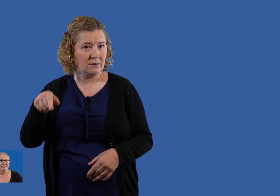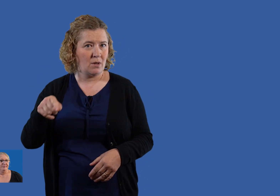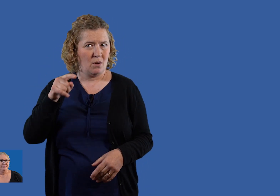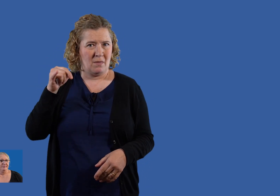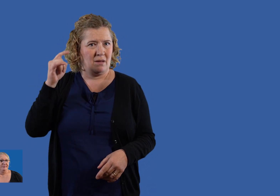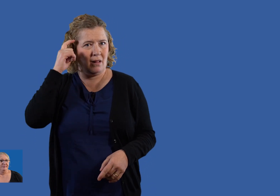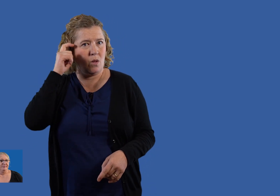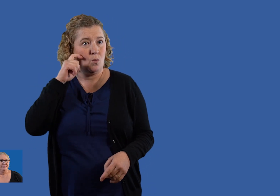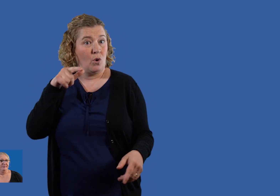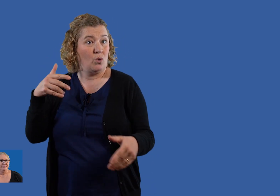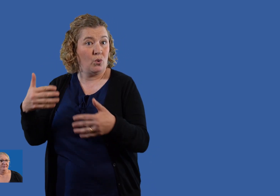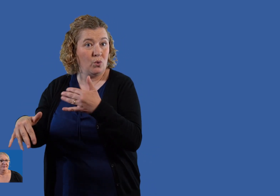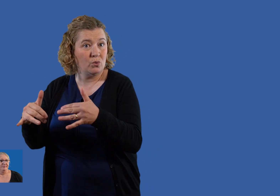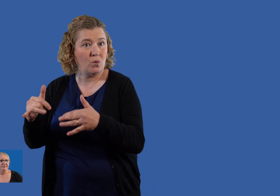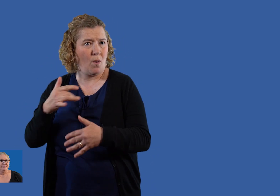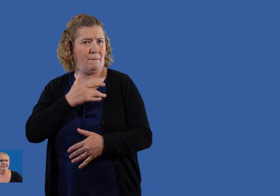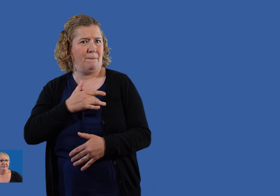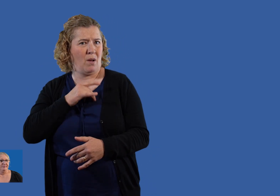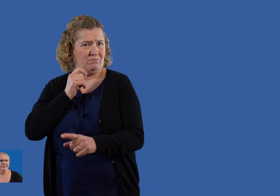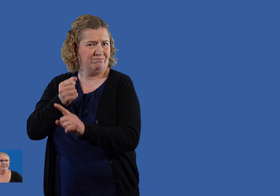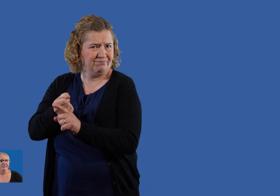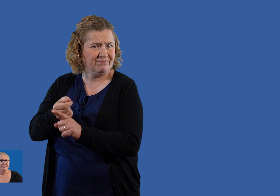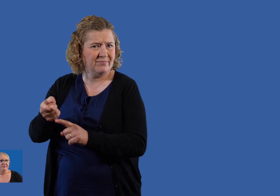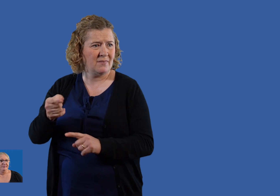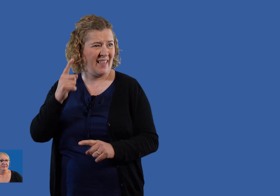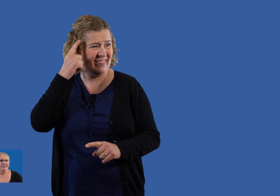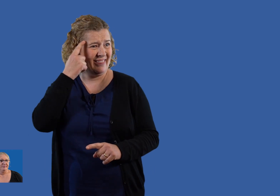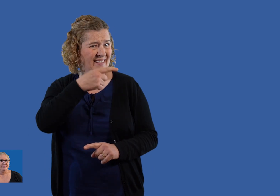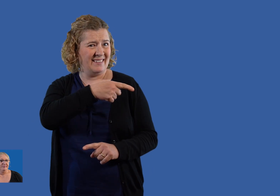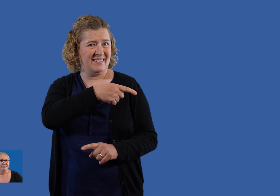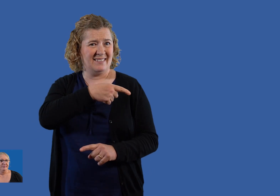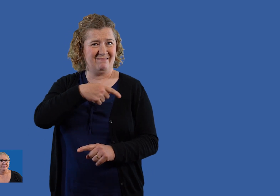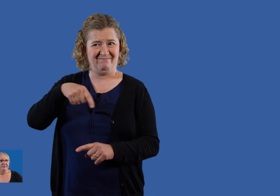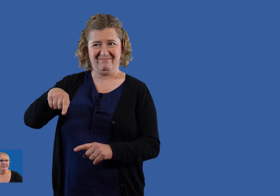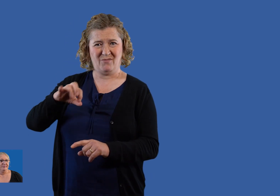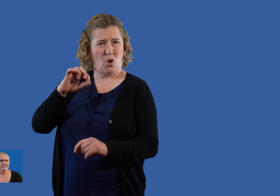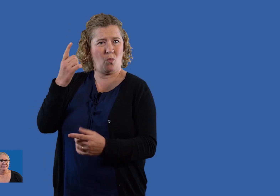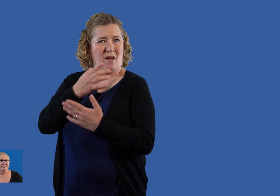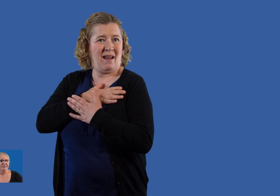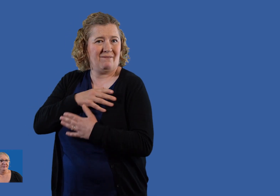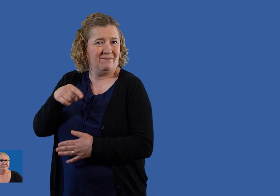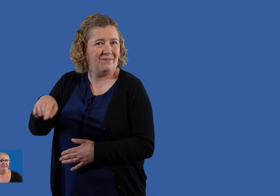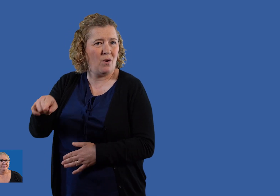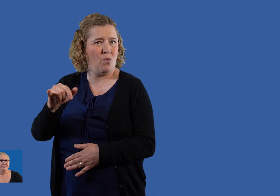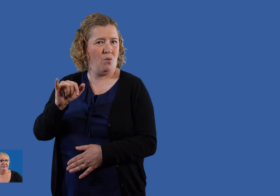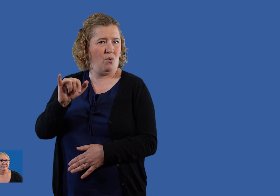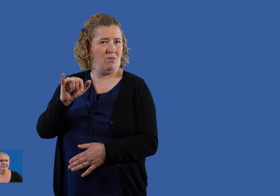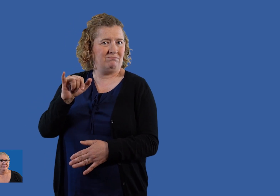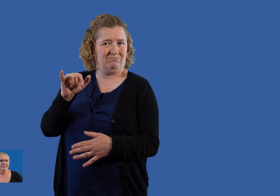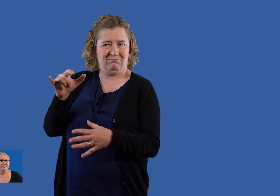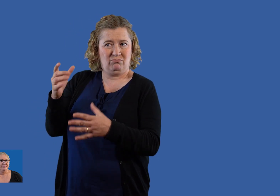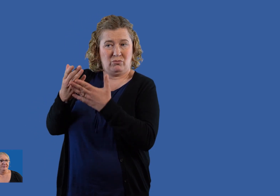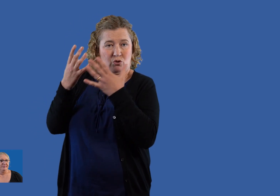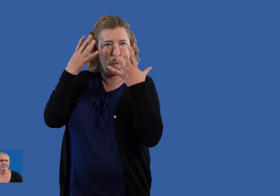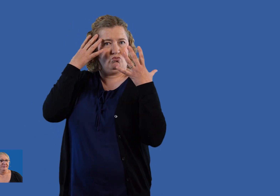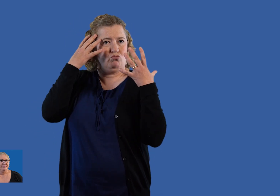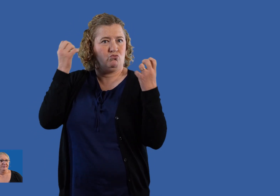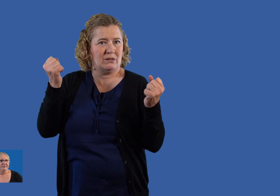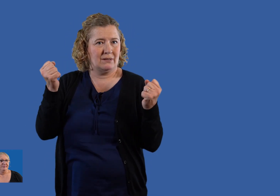They feel they'll be hurt, and emotionally this makes them feel that no one likes or loves them. And with the stress of this, they feel it will be better